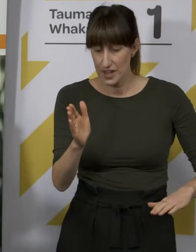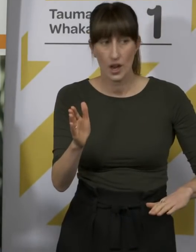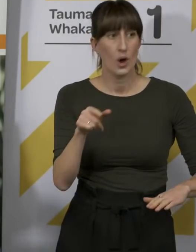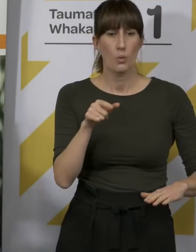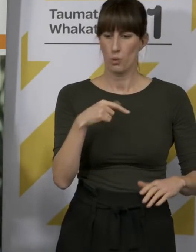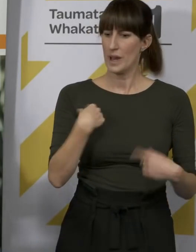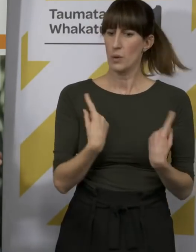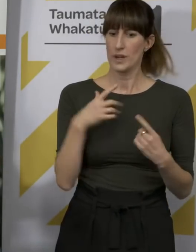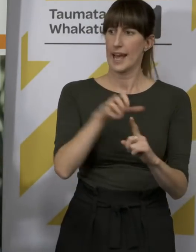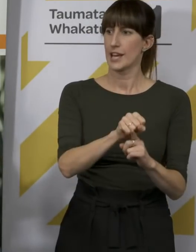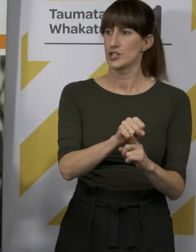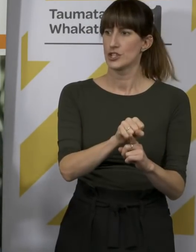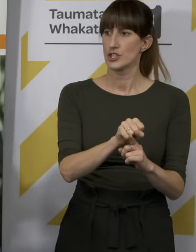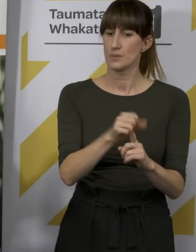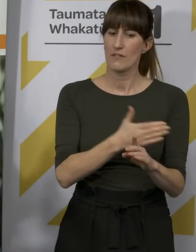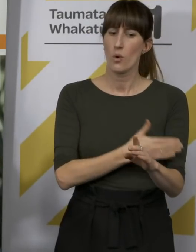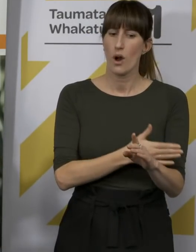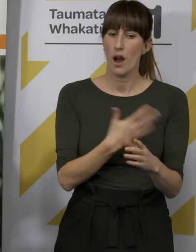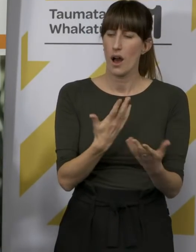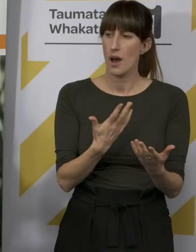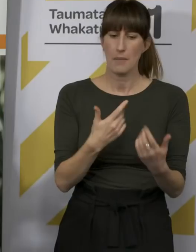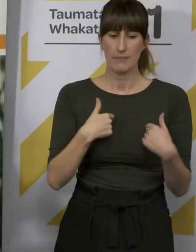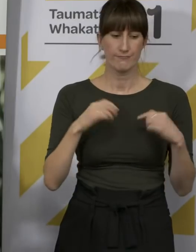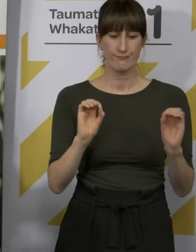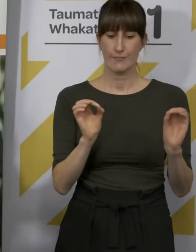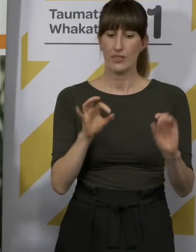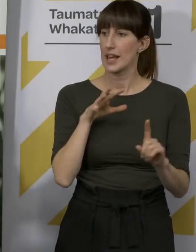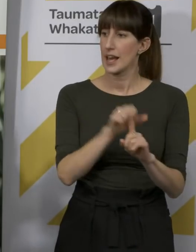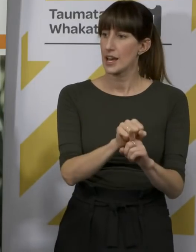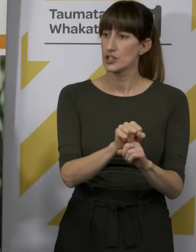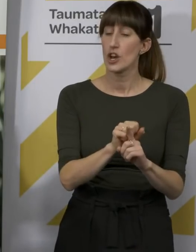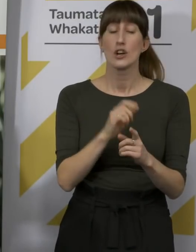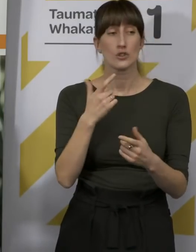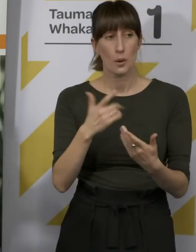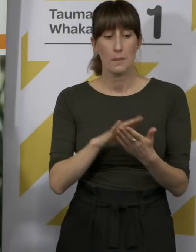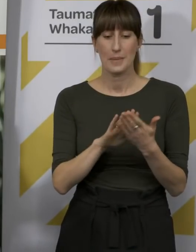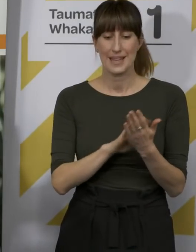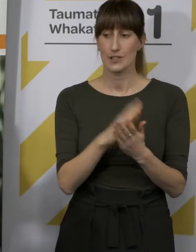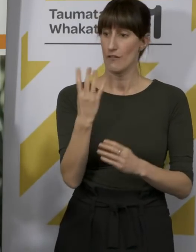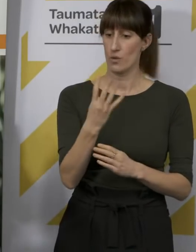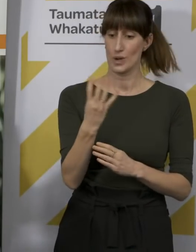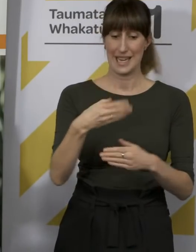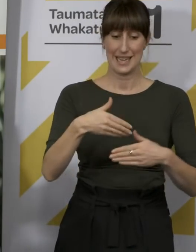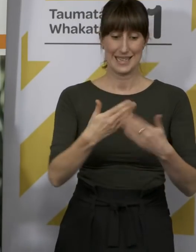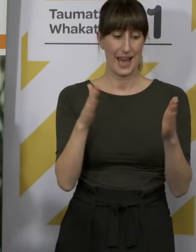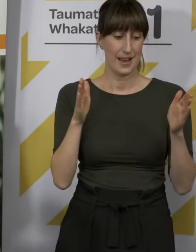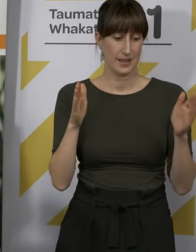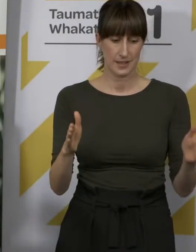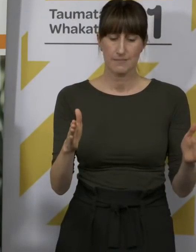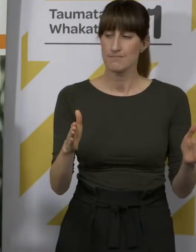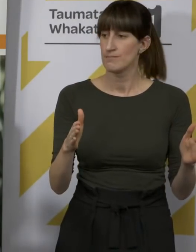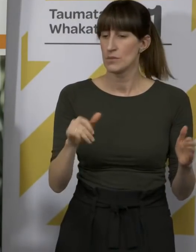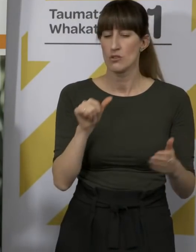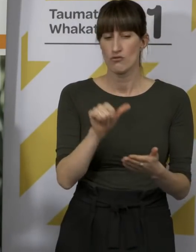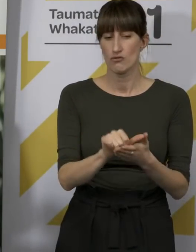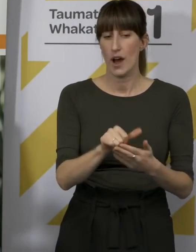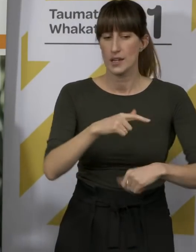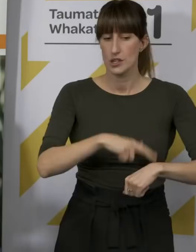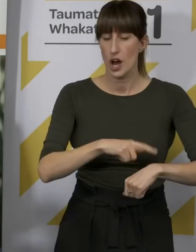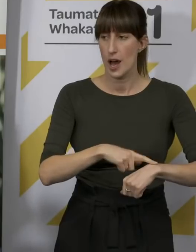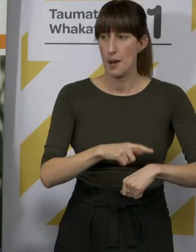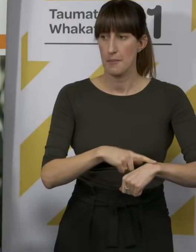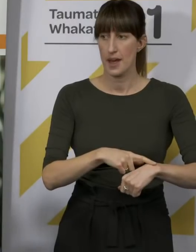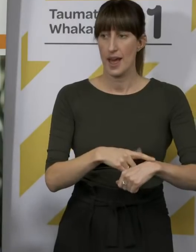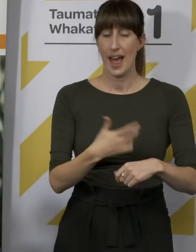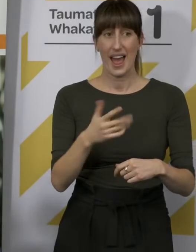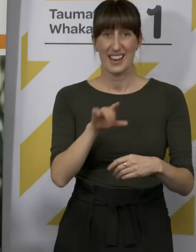pick them up. So we're confident that not only was the 14 days being the mainstay, but also that we didn't pick up any